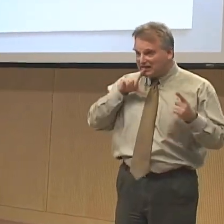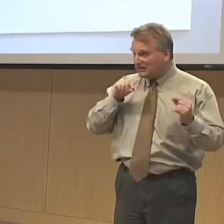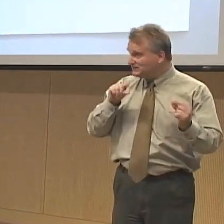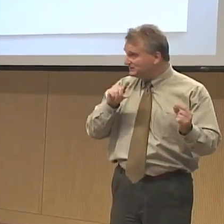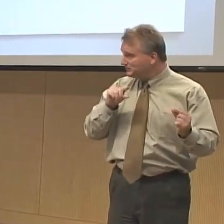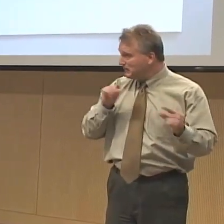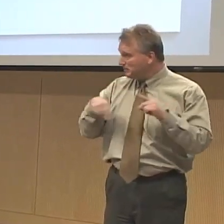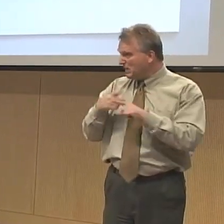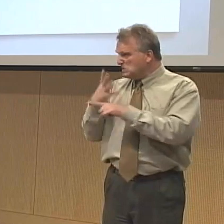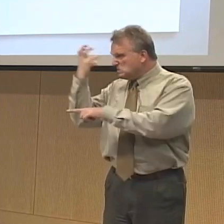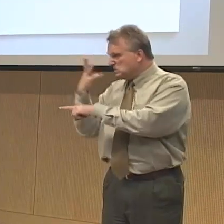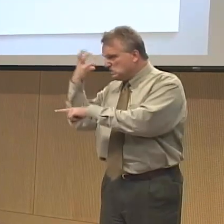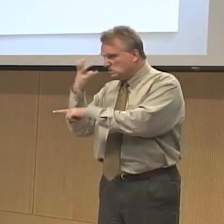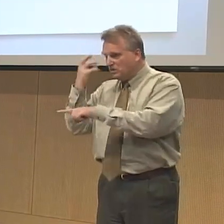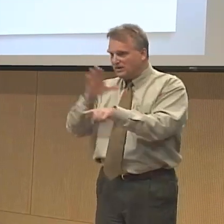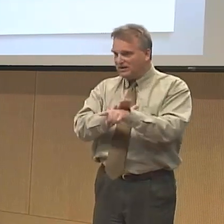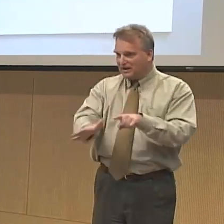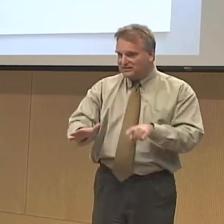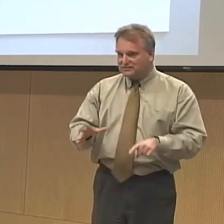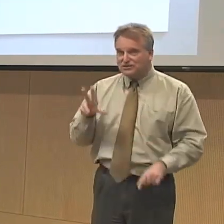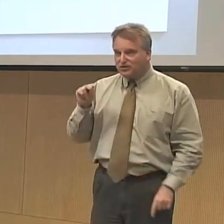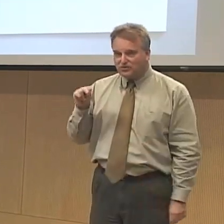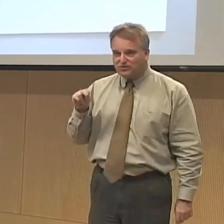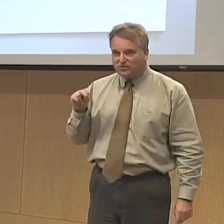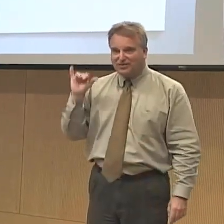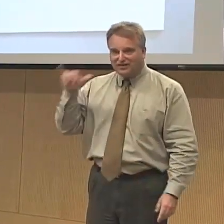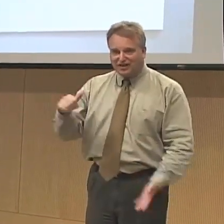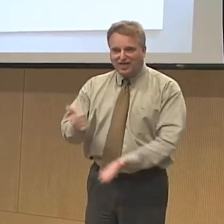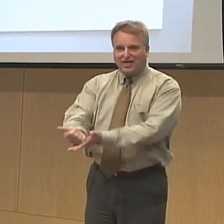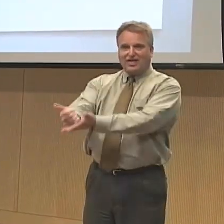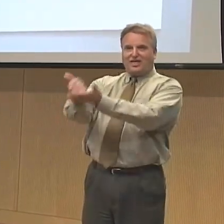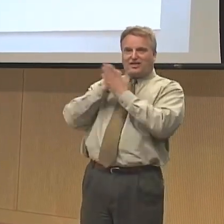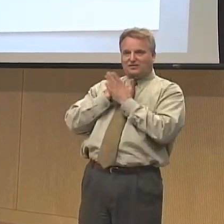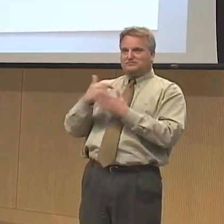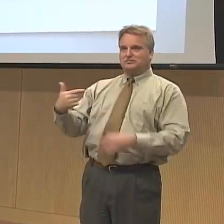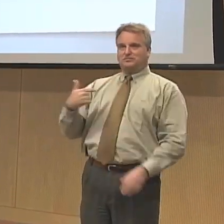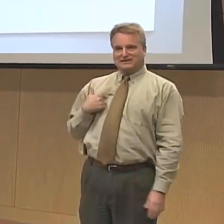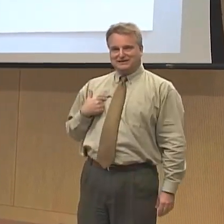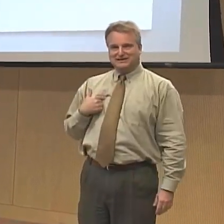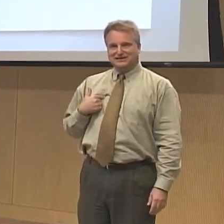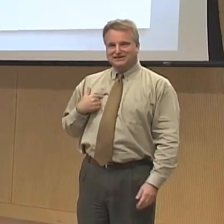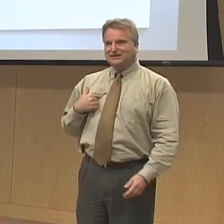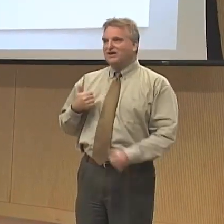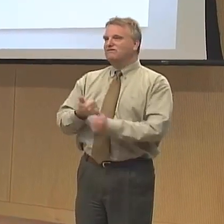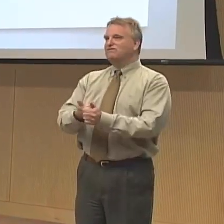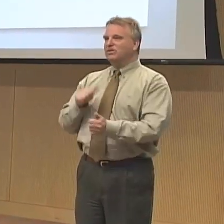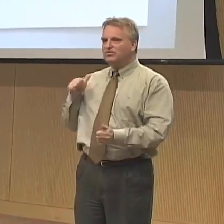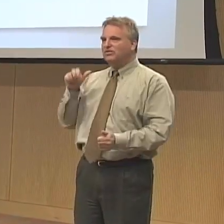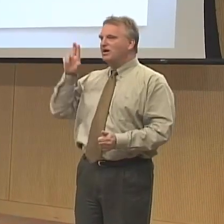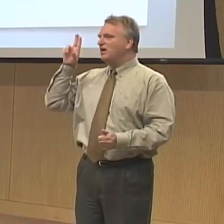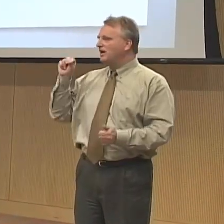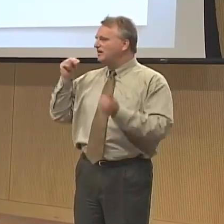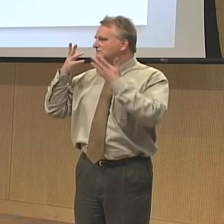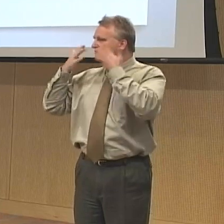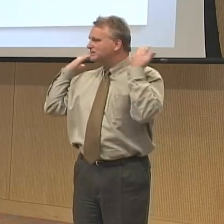service. Is that gossiping? No, it's not. That is helpful information to avoid an